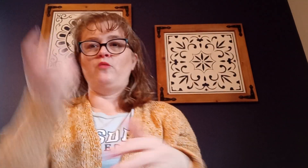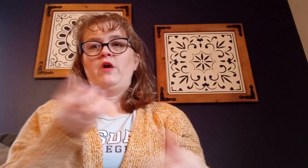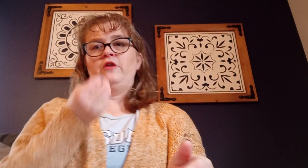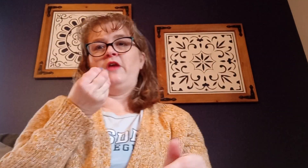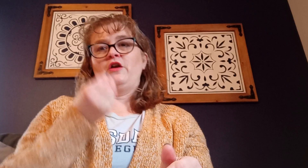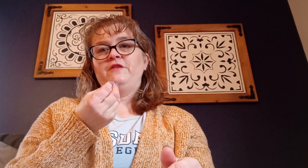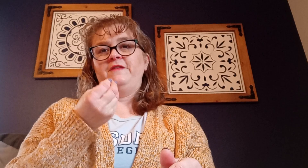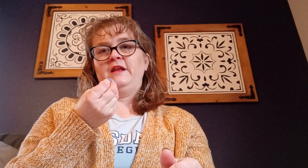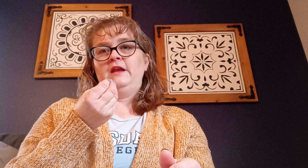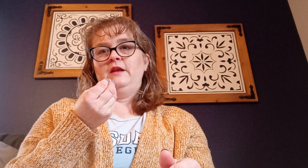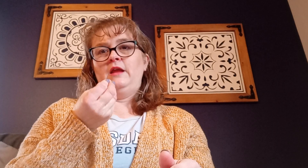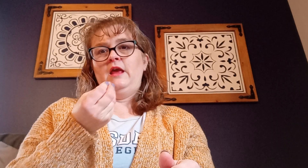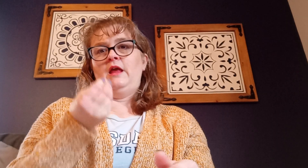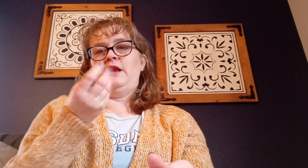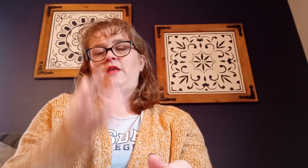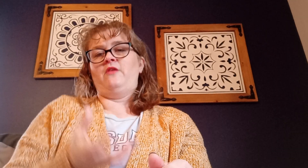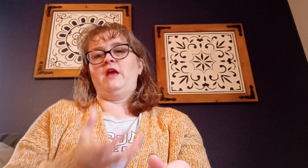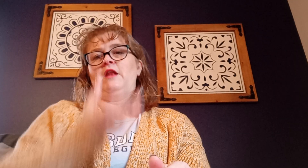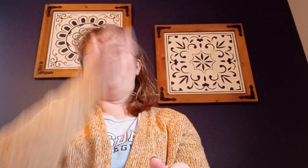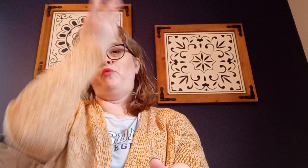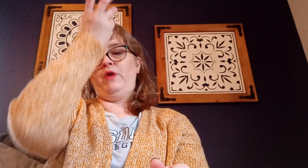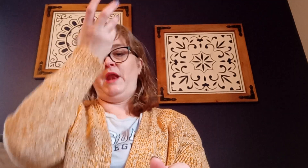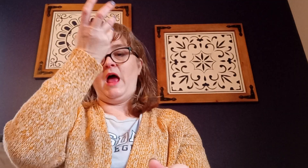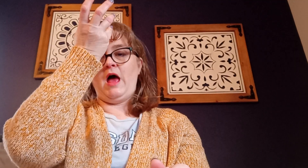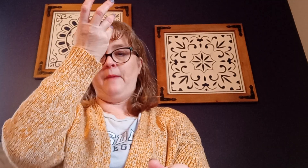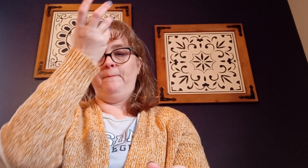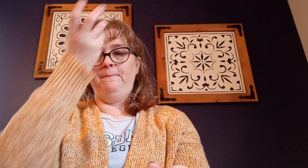where they are sitting in, and they kind of point up.